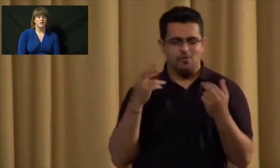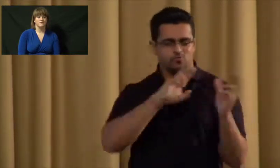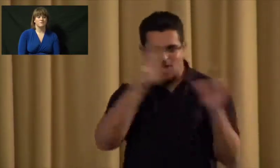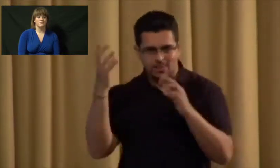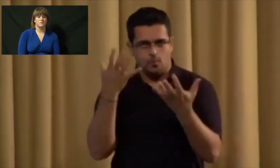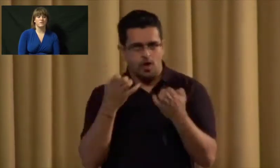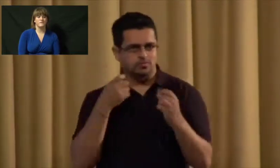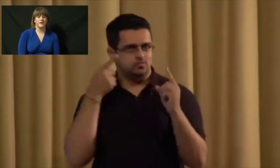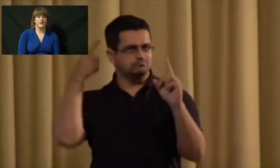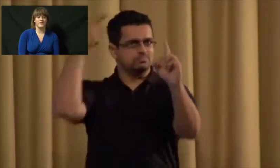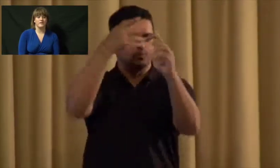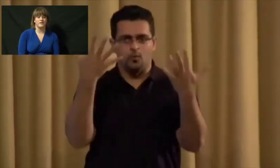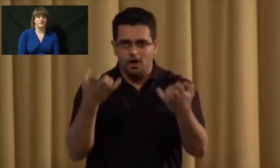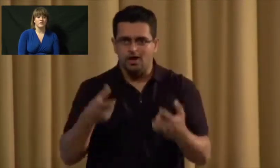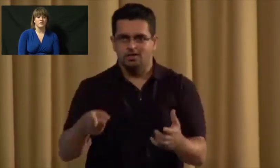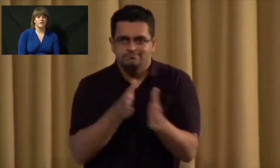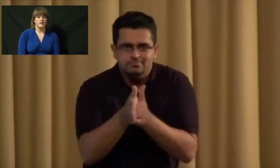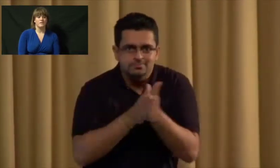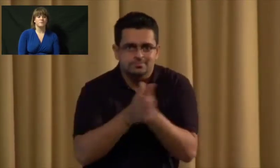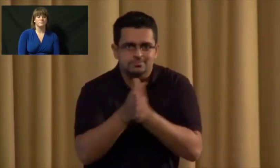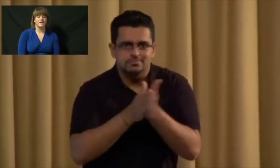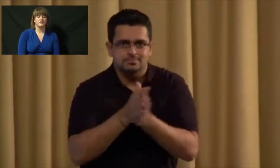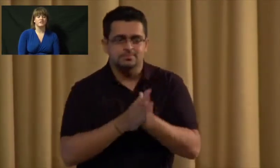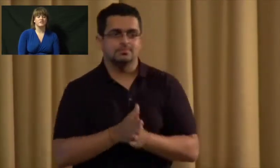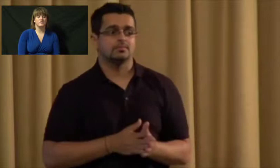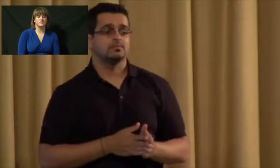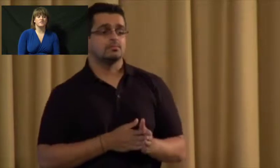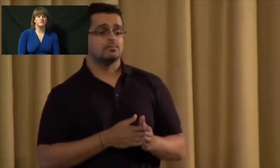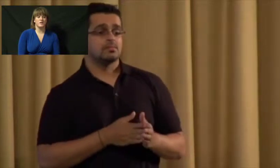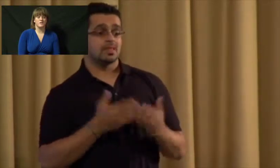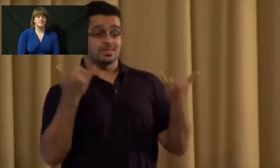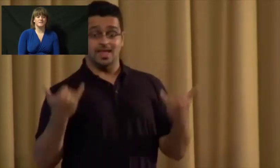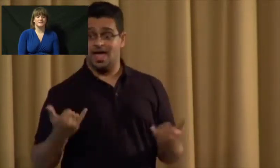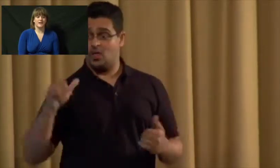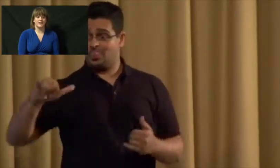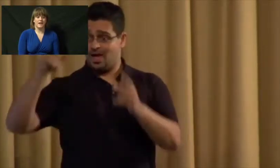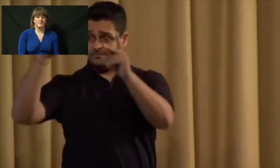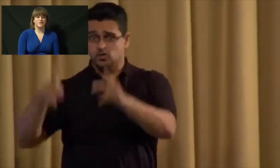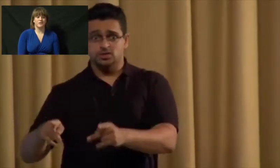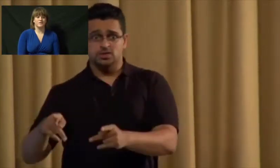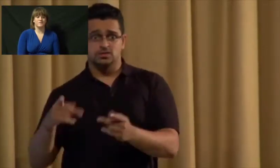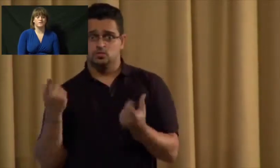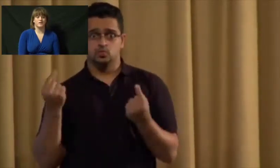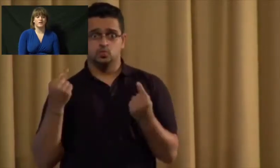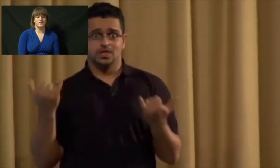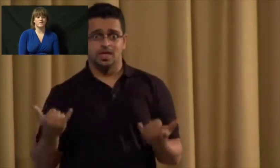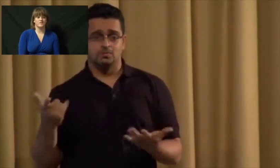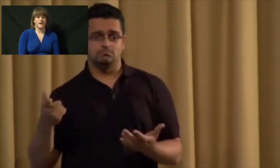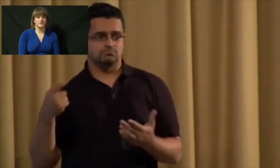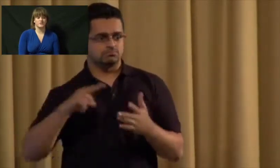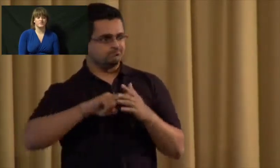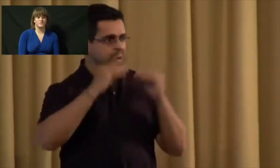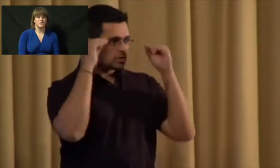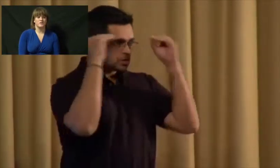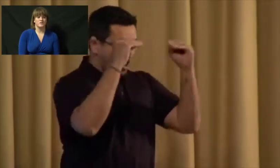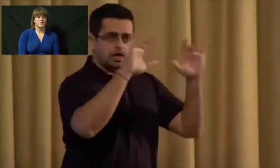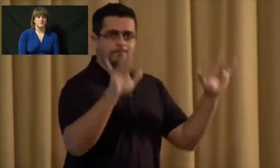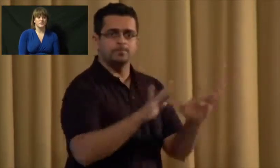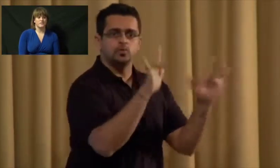He was more afraid. He was ready to reach for his goals now. He was excited after seeing all this interaction. So what do you do with